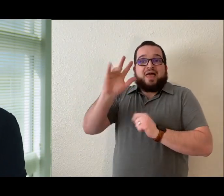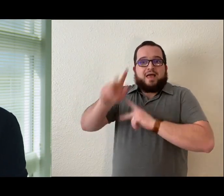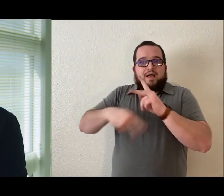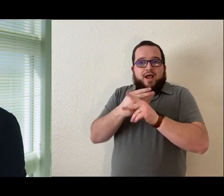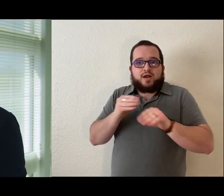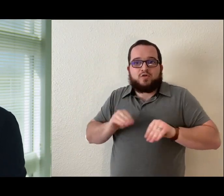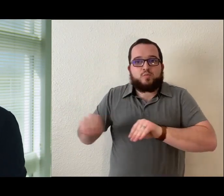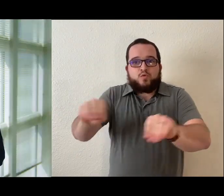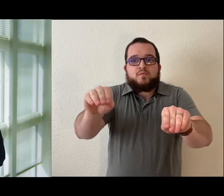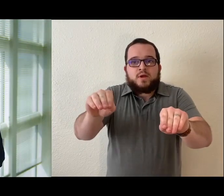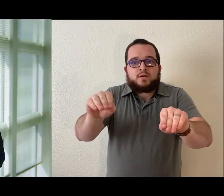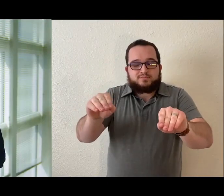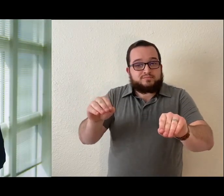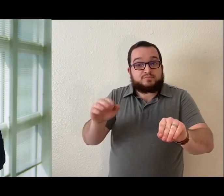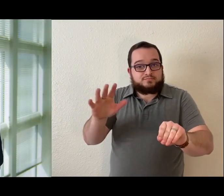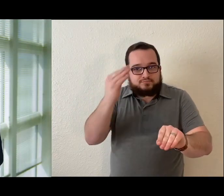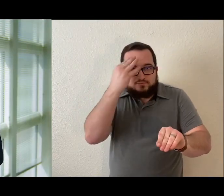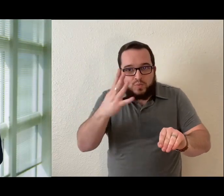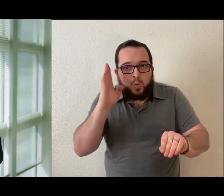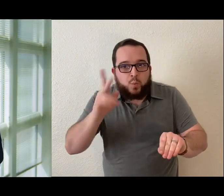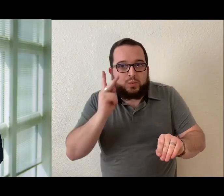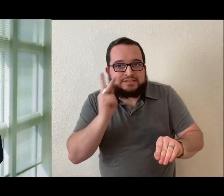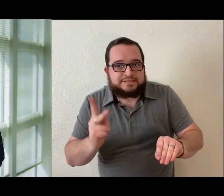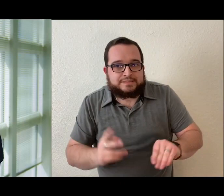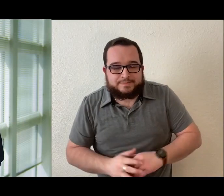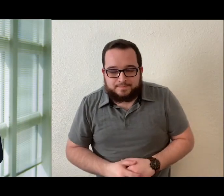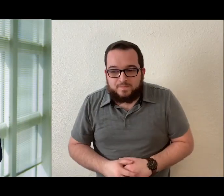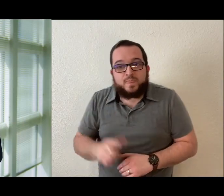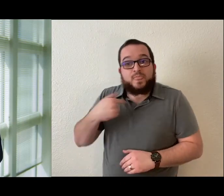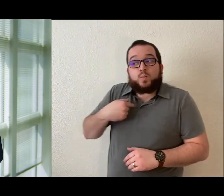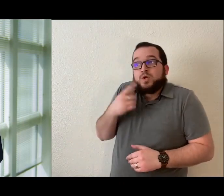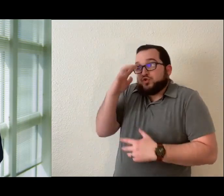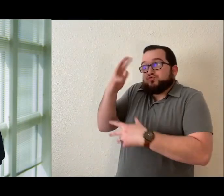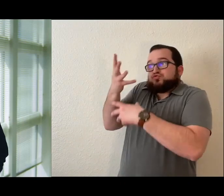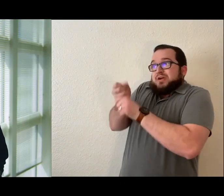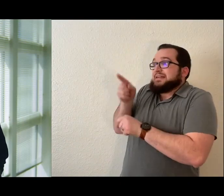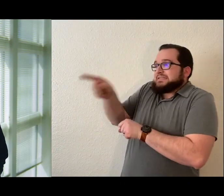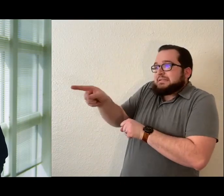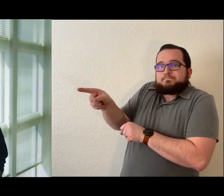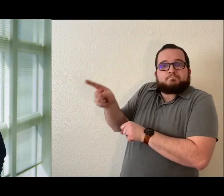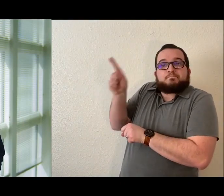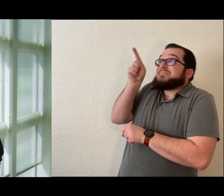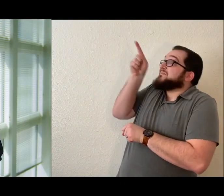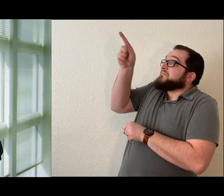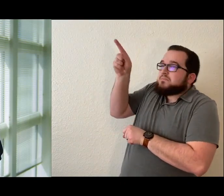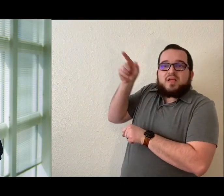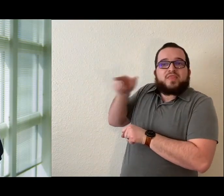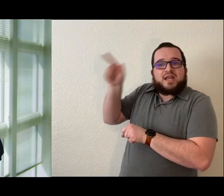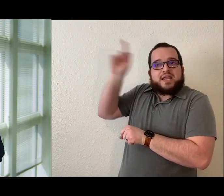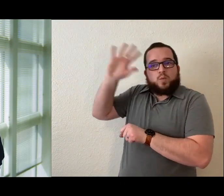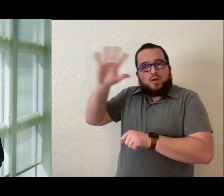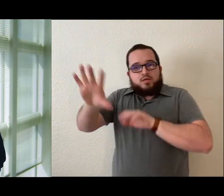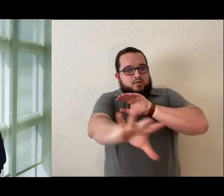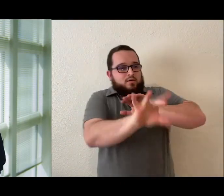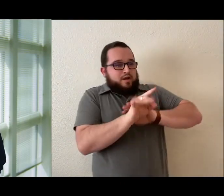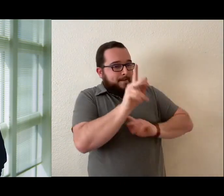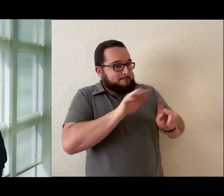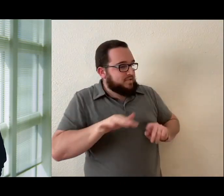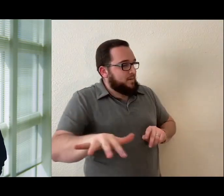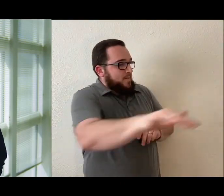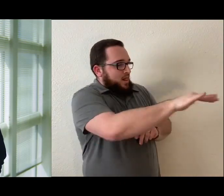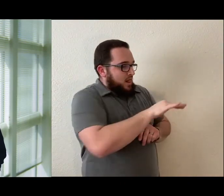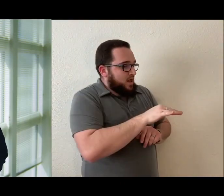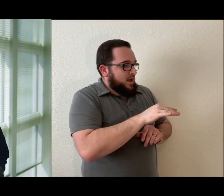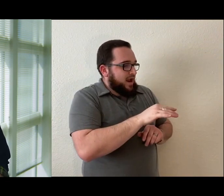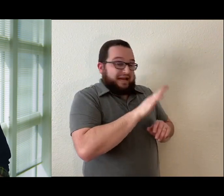the good news. What could God do with such a movement? Well, we will see. We are trusting the Lord to